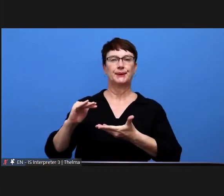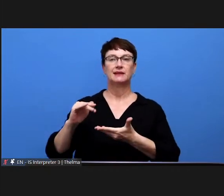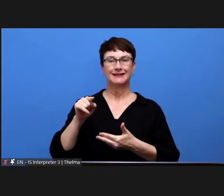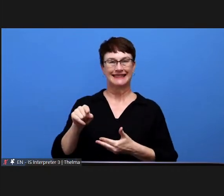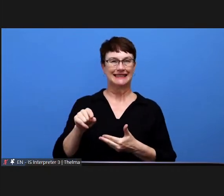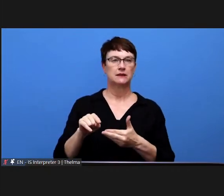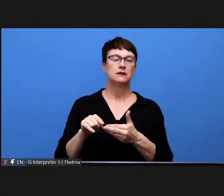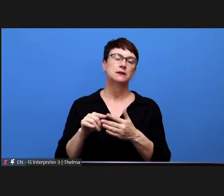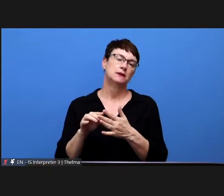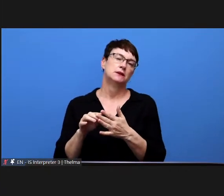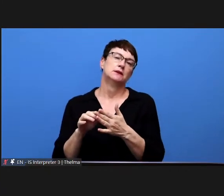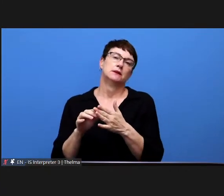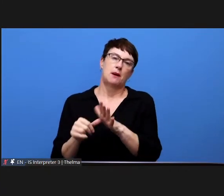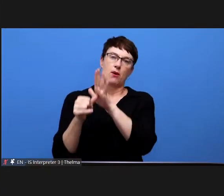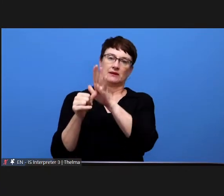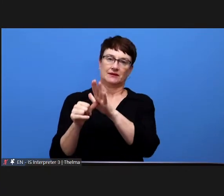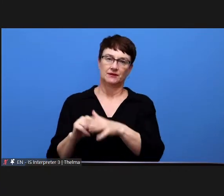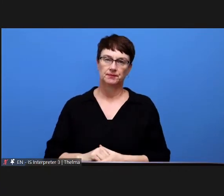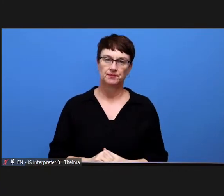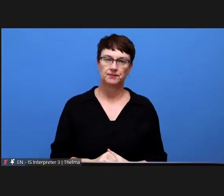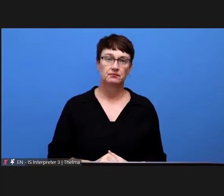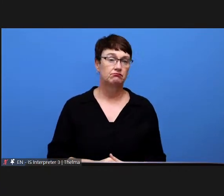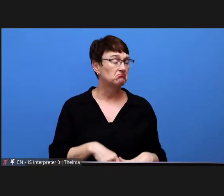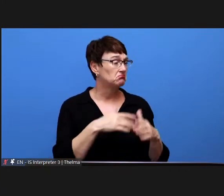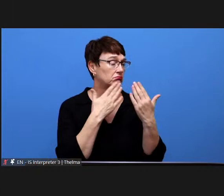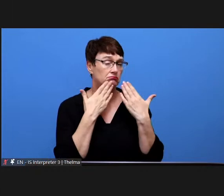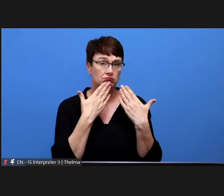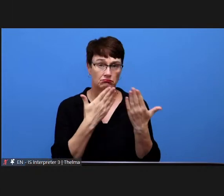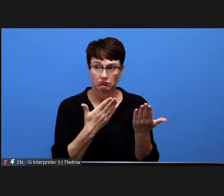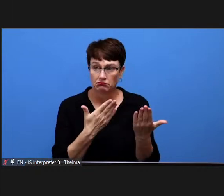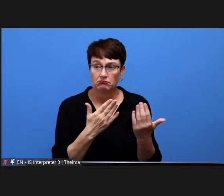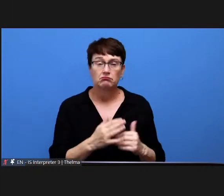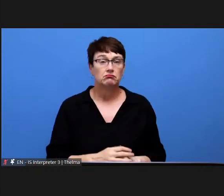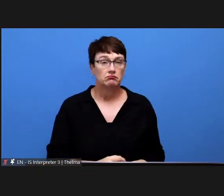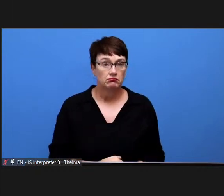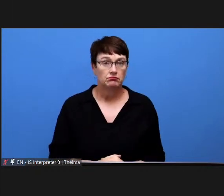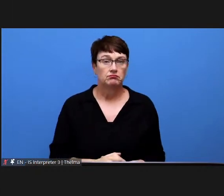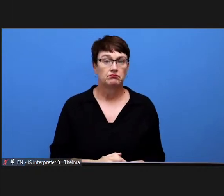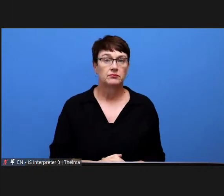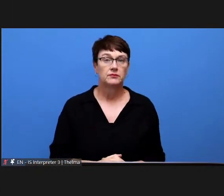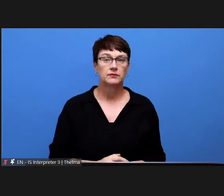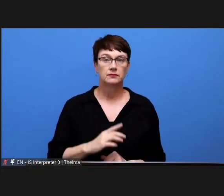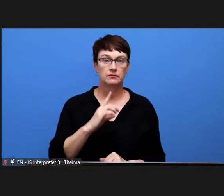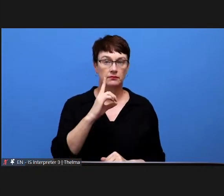Just in the back, I saw Kenya, okay. Just to be balanced, huh? I will get back to you.